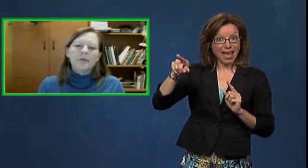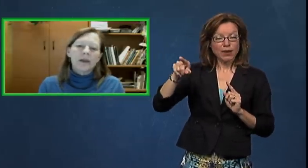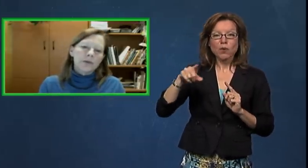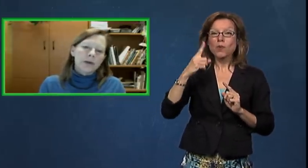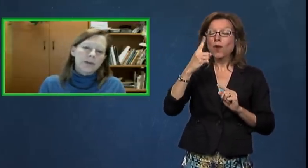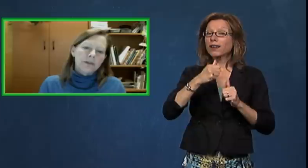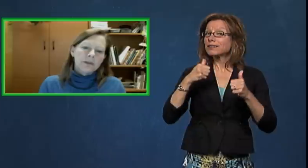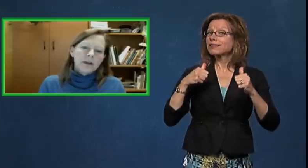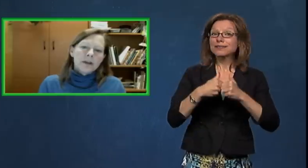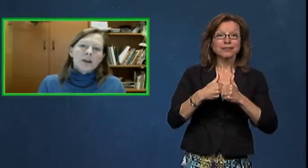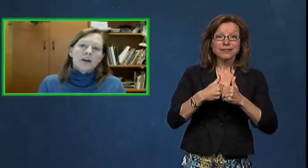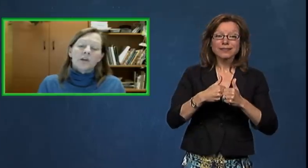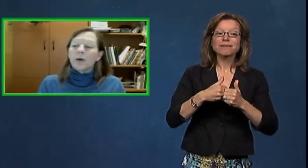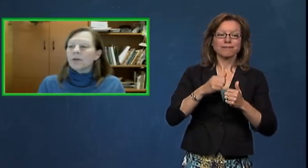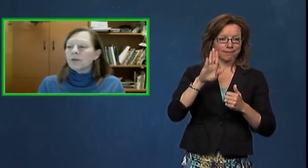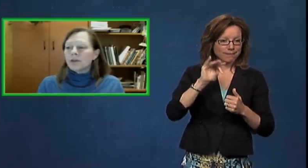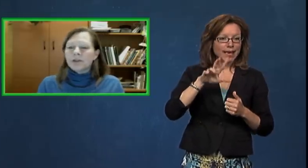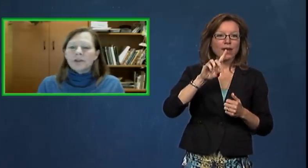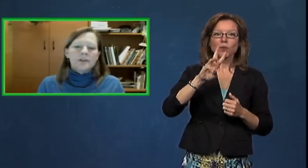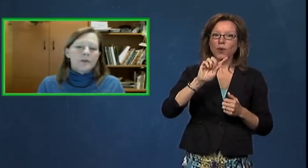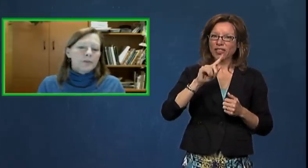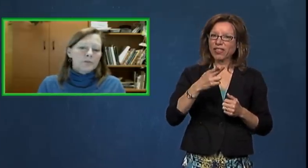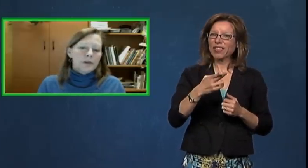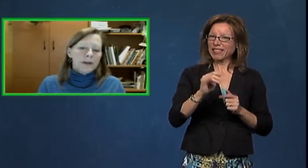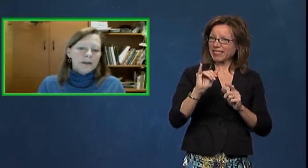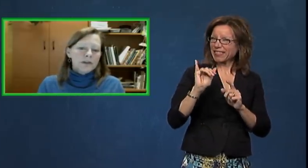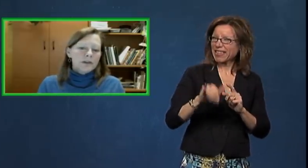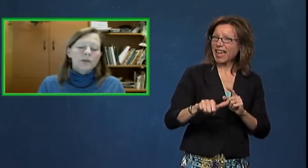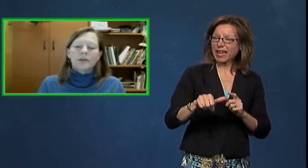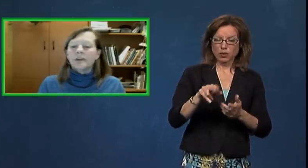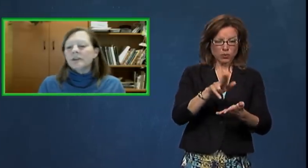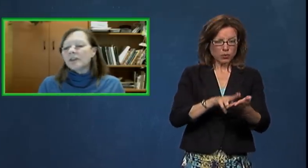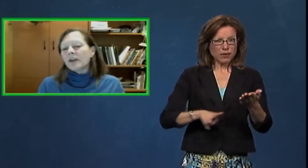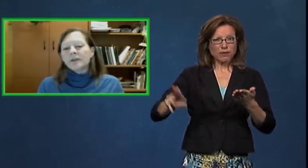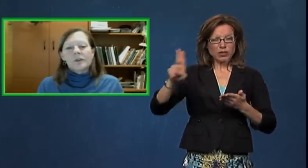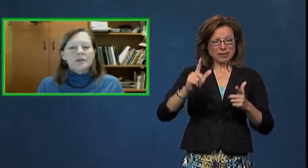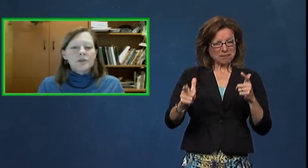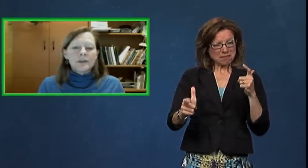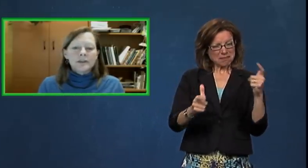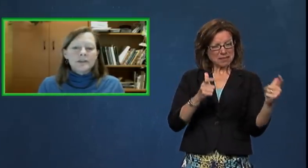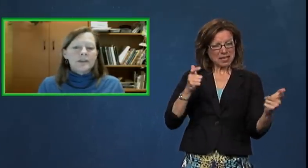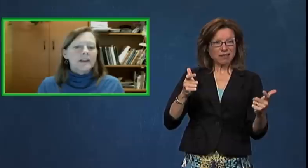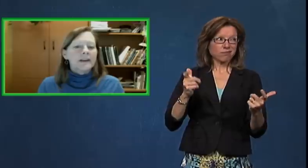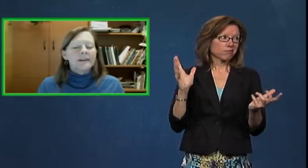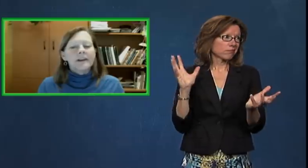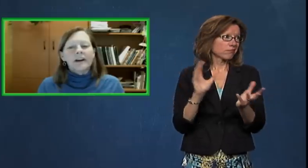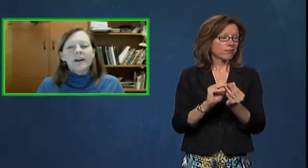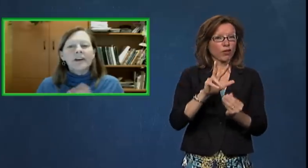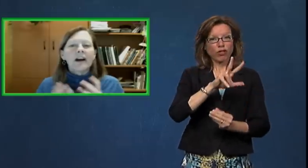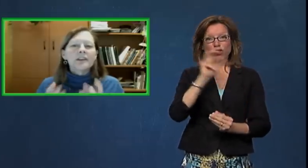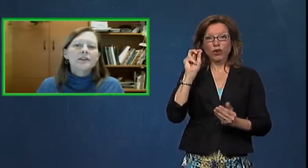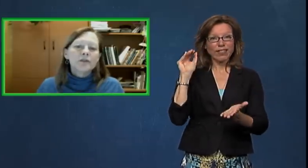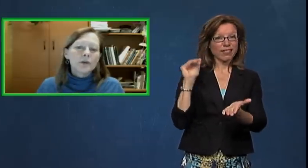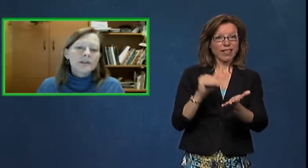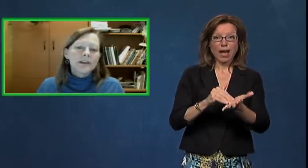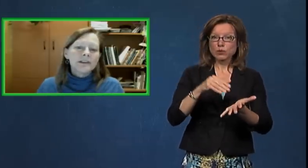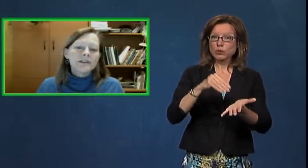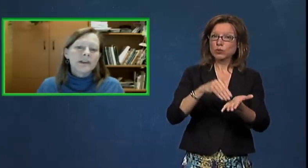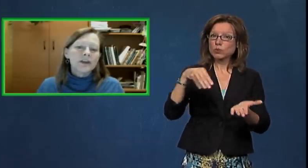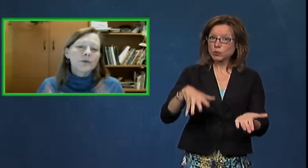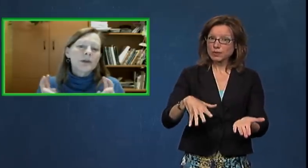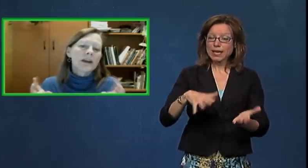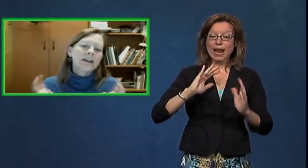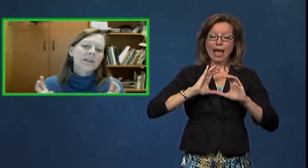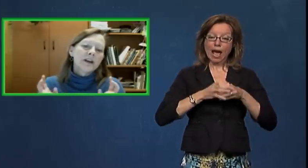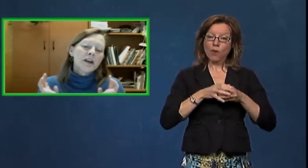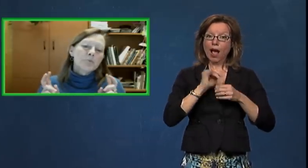was bandwidth. My university is a big place, 30,000 students, and our IT folks like to say